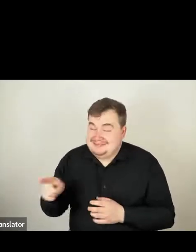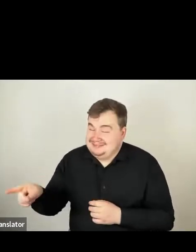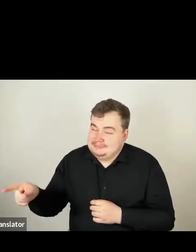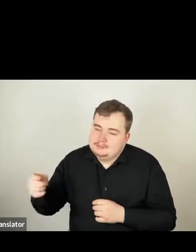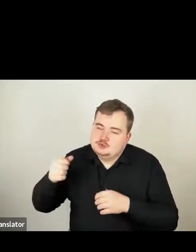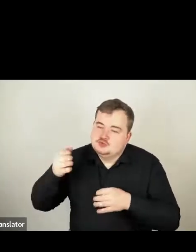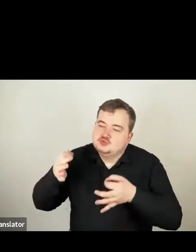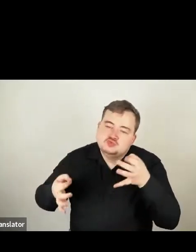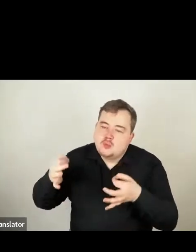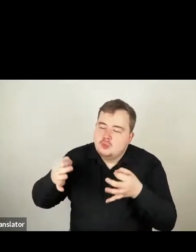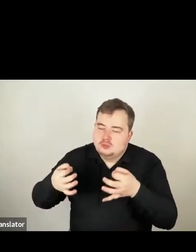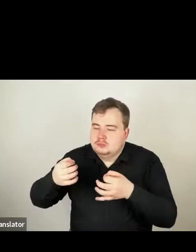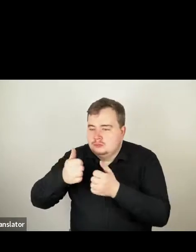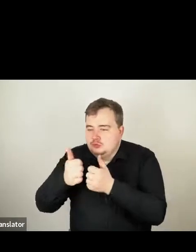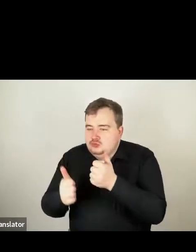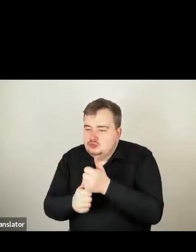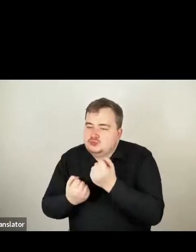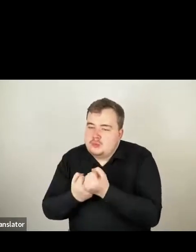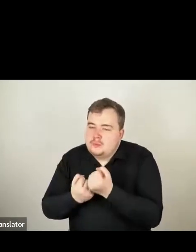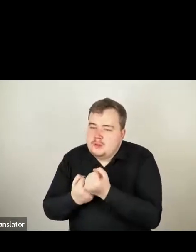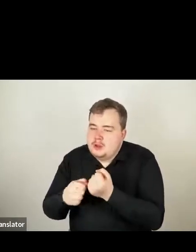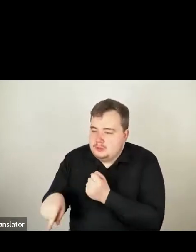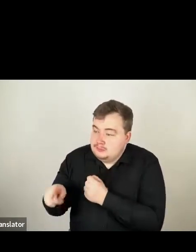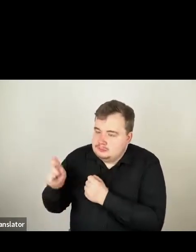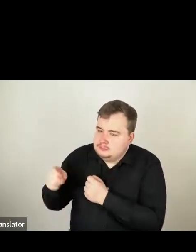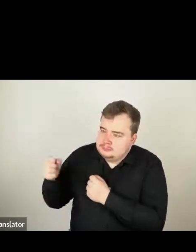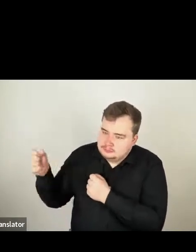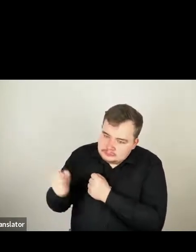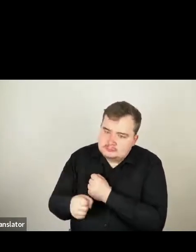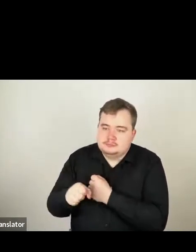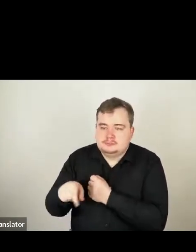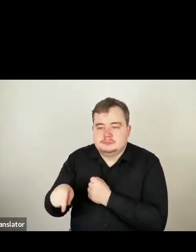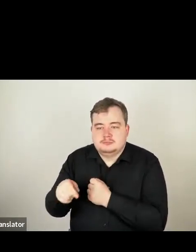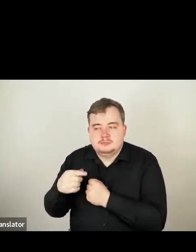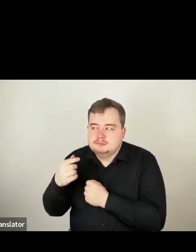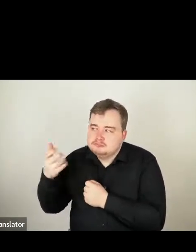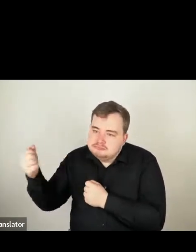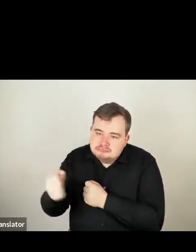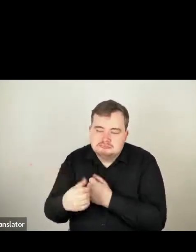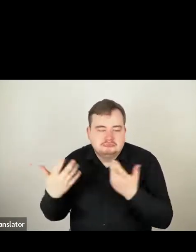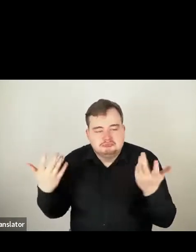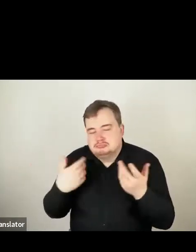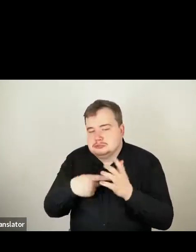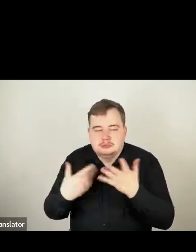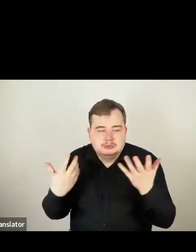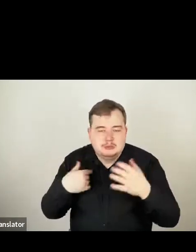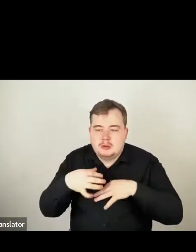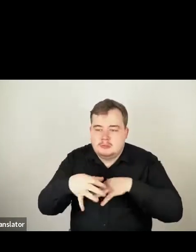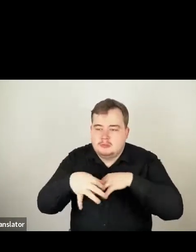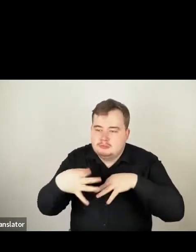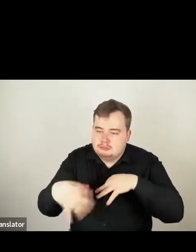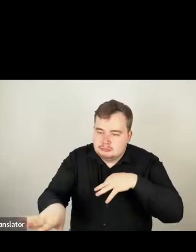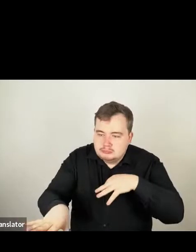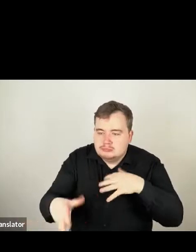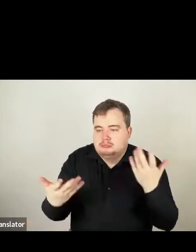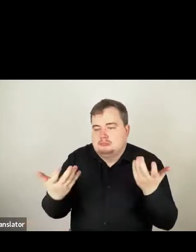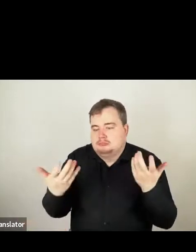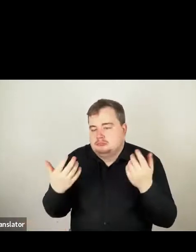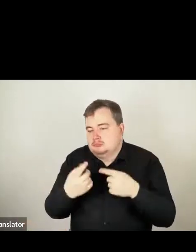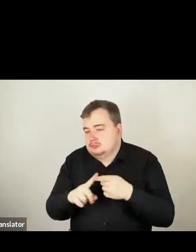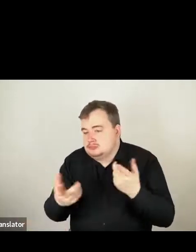needed. For example, in the case of the divorces, women do not have funds